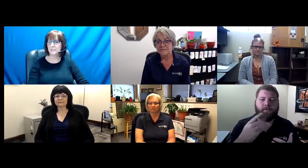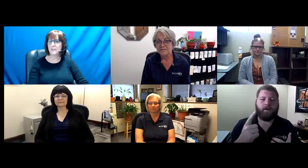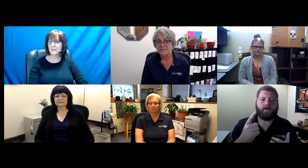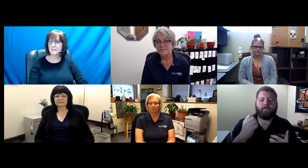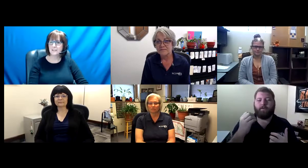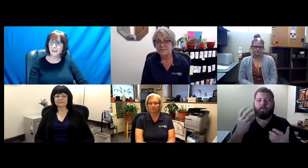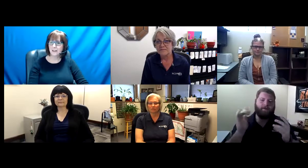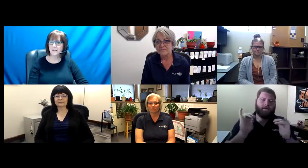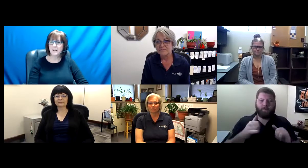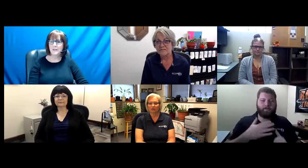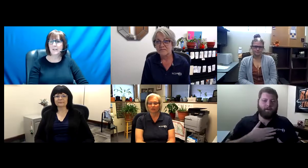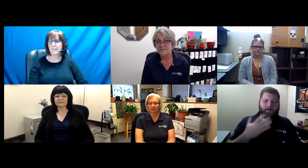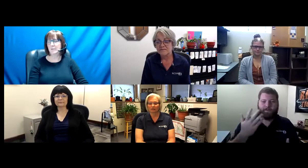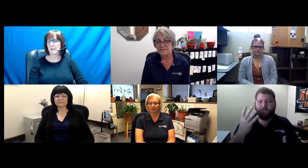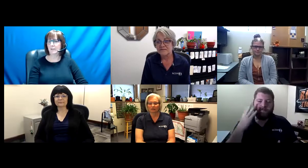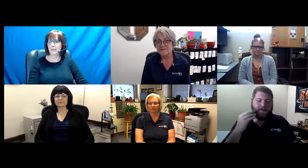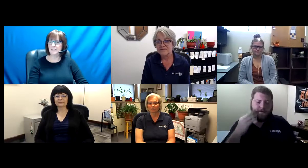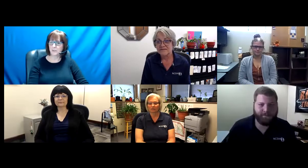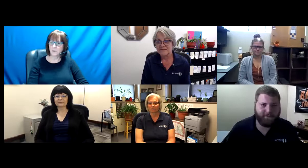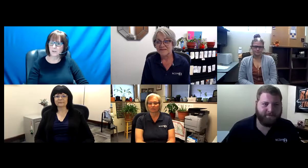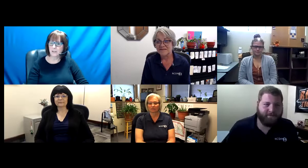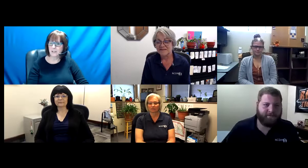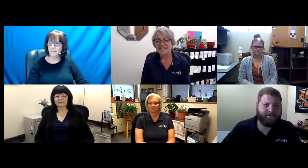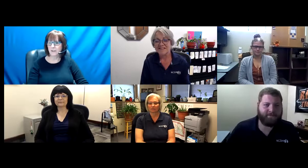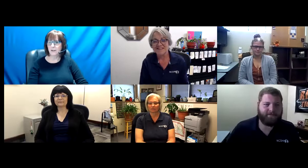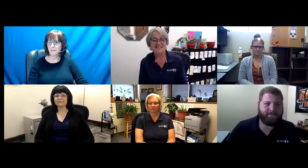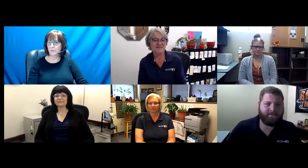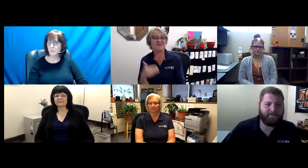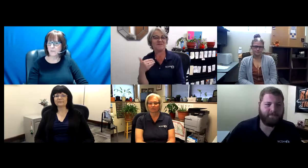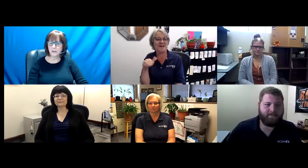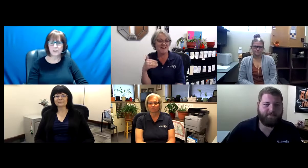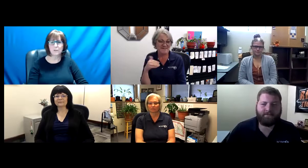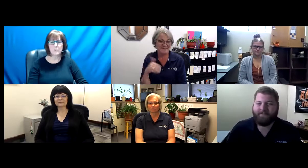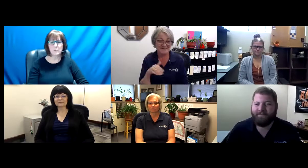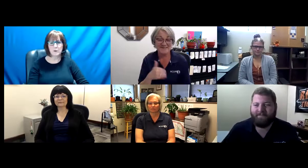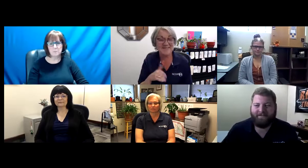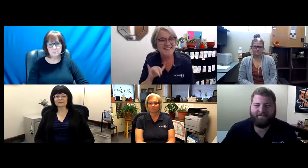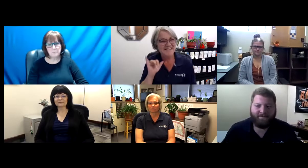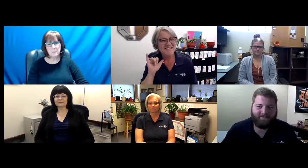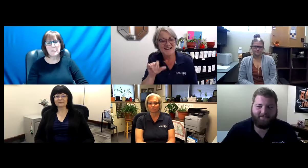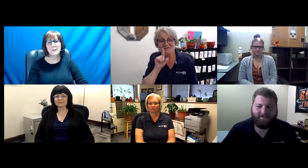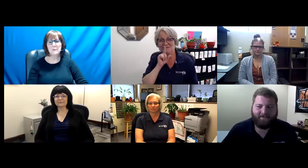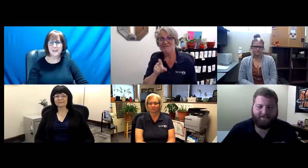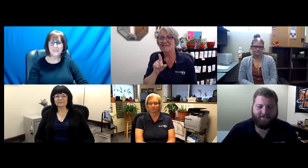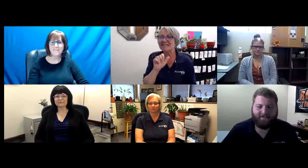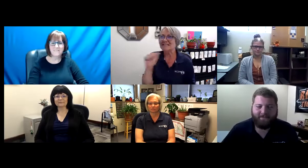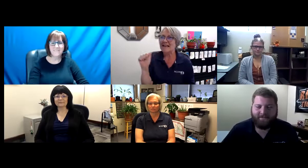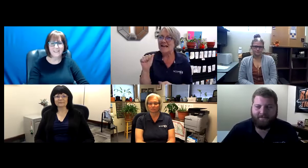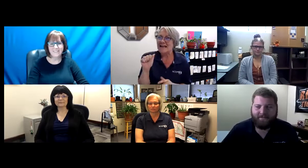signing style. I thought, wow, that's a good one. Even though I grew up with it, I couldn't remember it. Wow. Wow. Yeah,